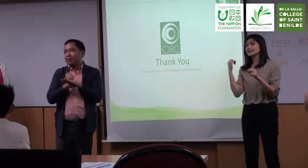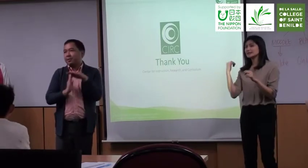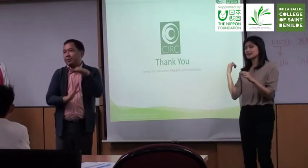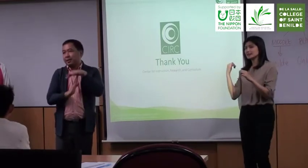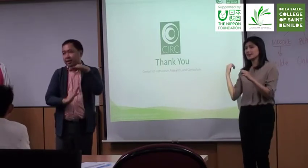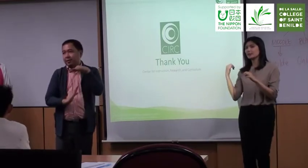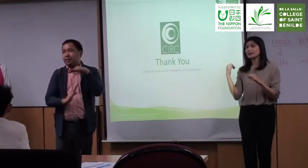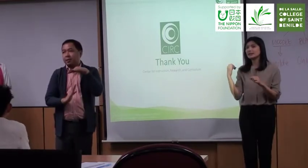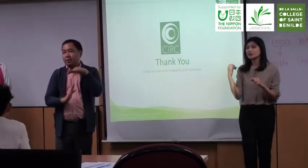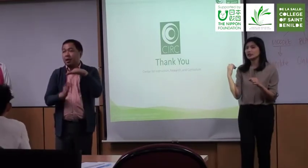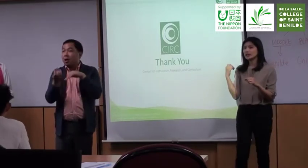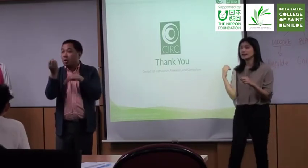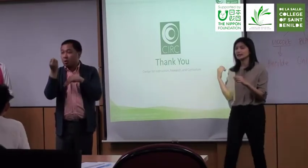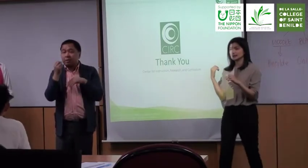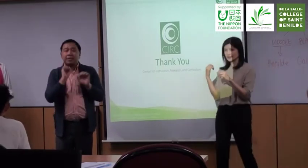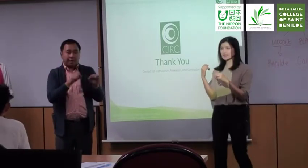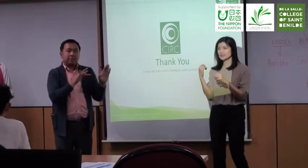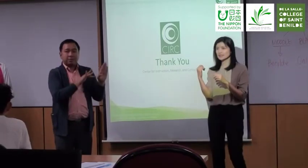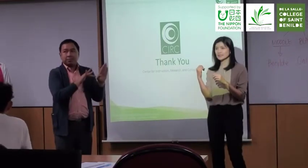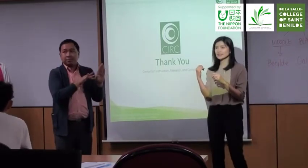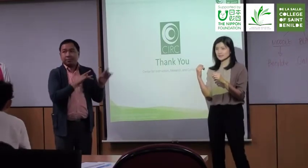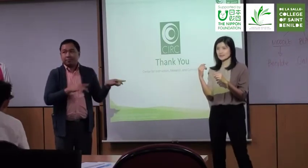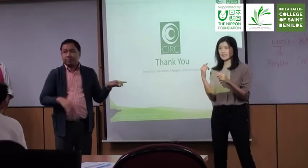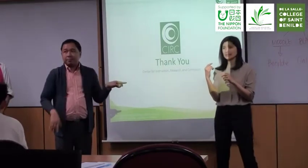you can set it sa Binyag online.